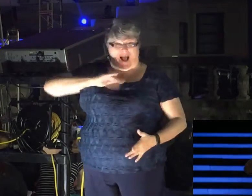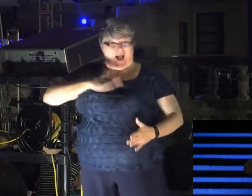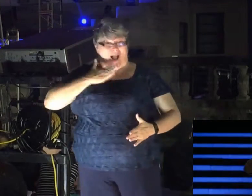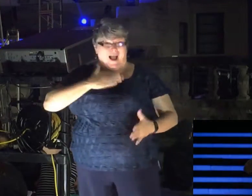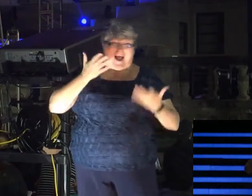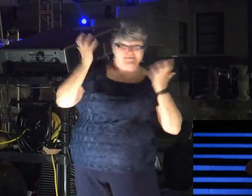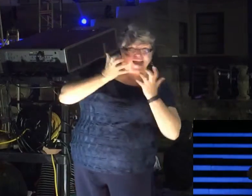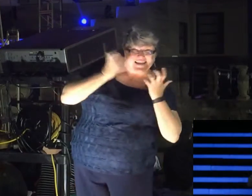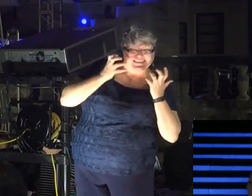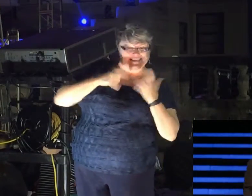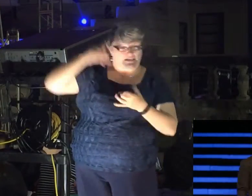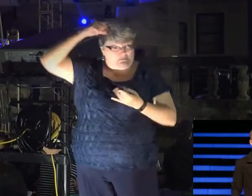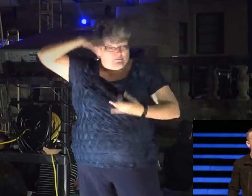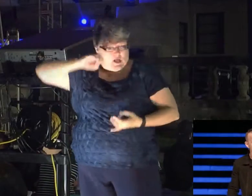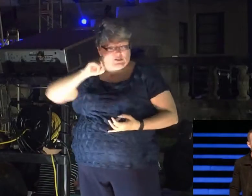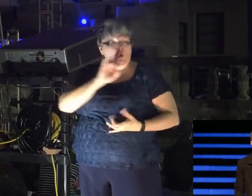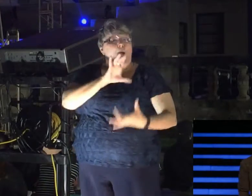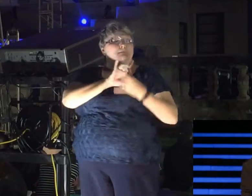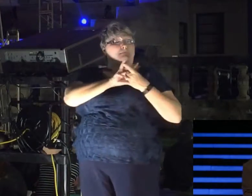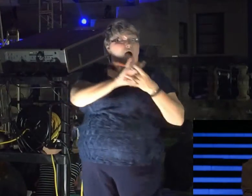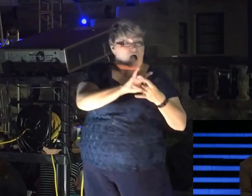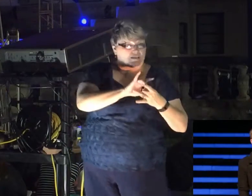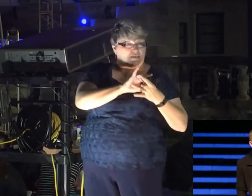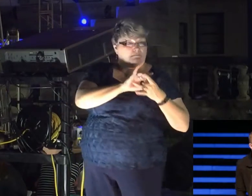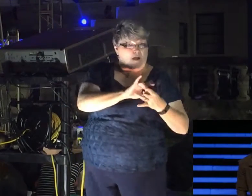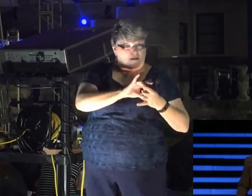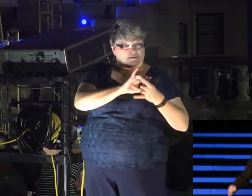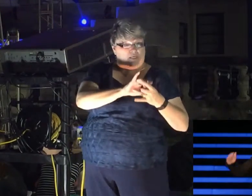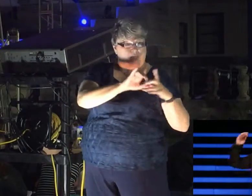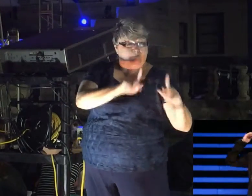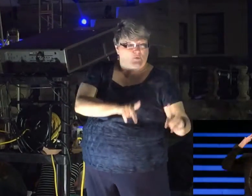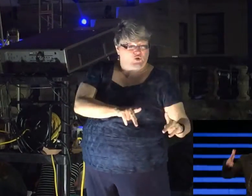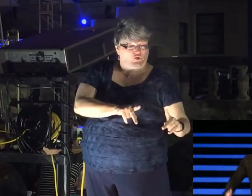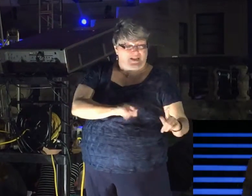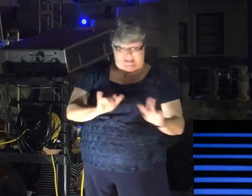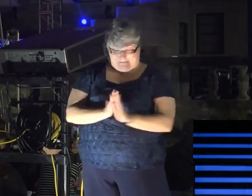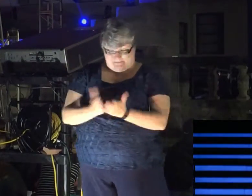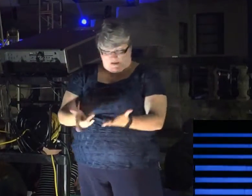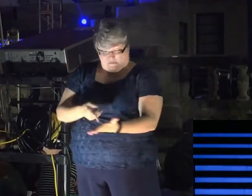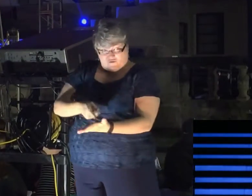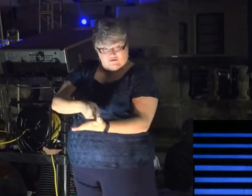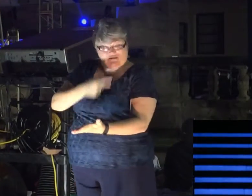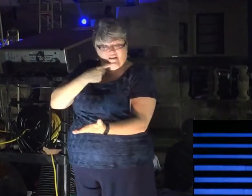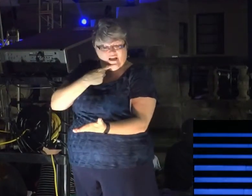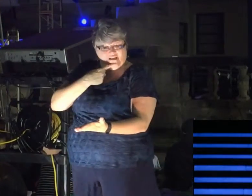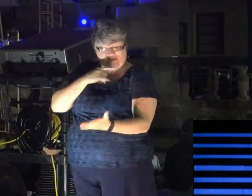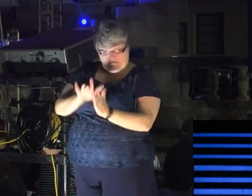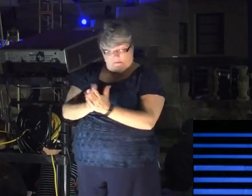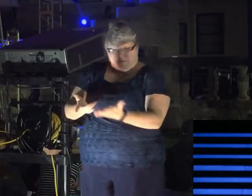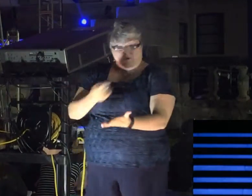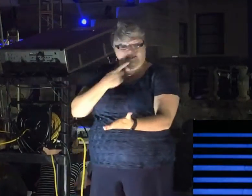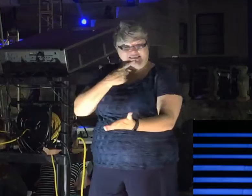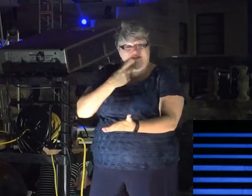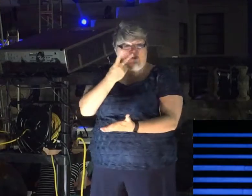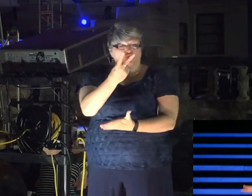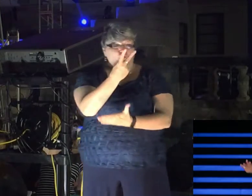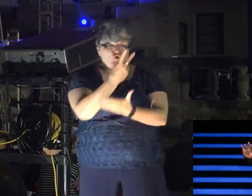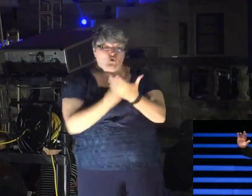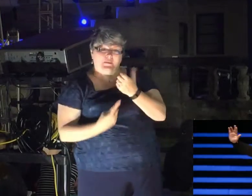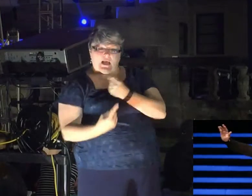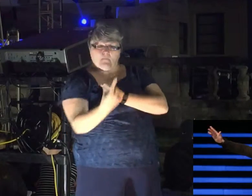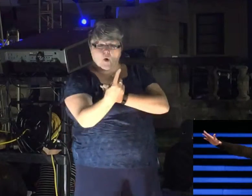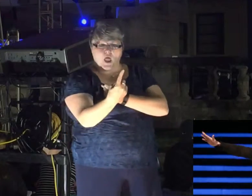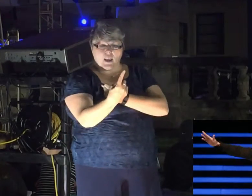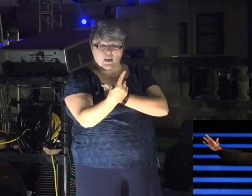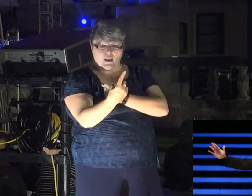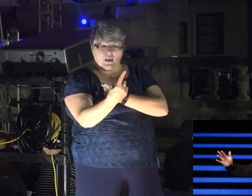releases dopamine that says this was amazing, and oxytocin that says you are bound to this person. Biblically, the Bible just poetically said the